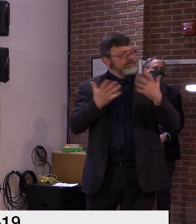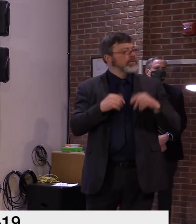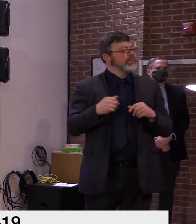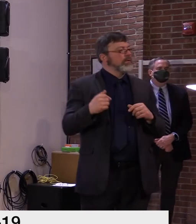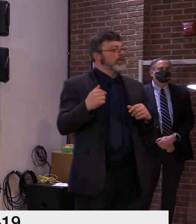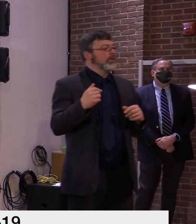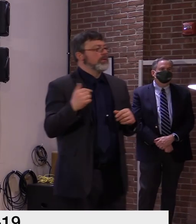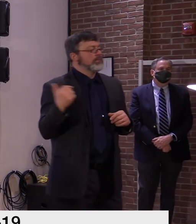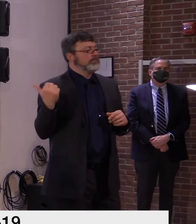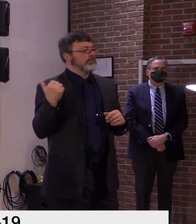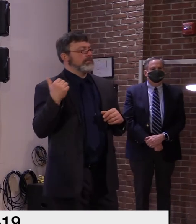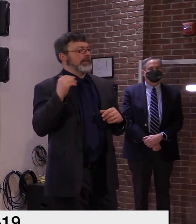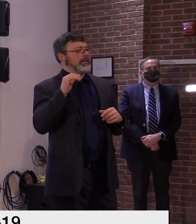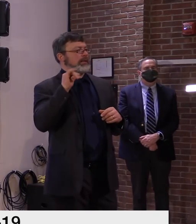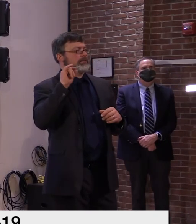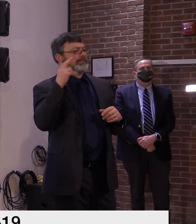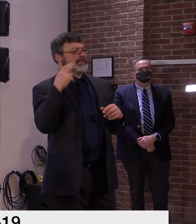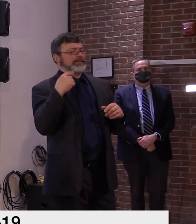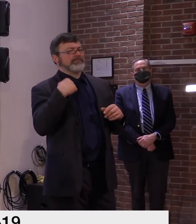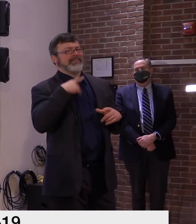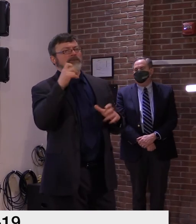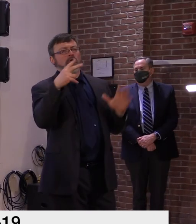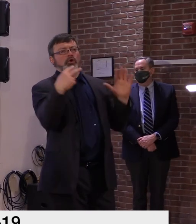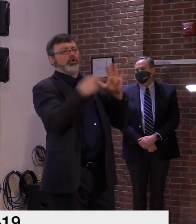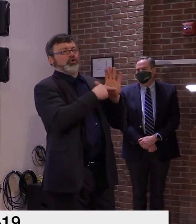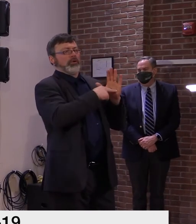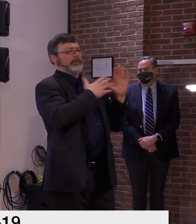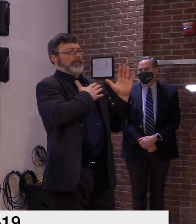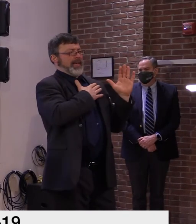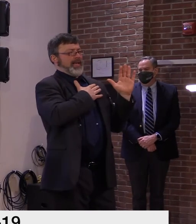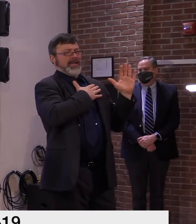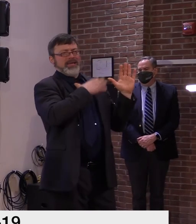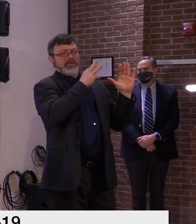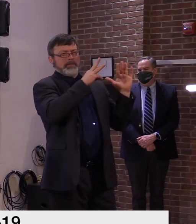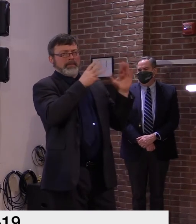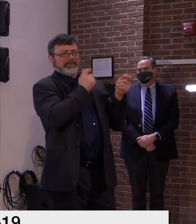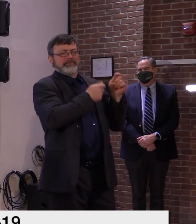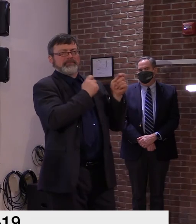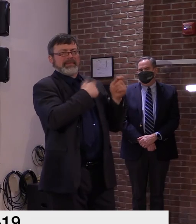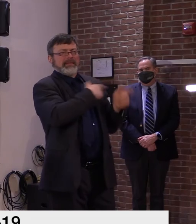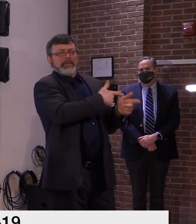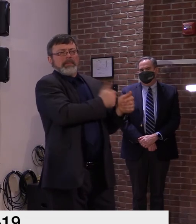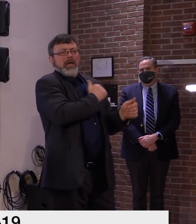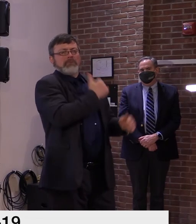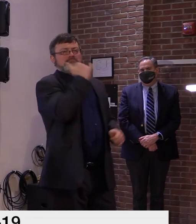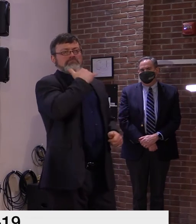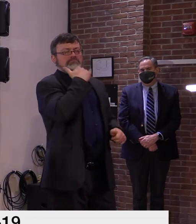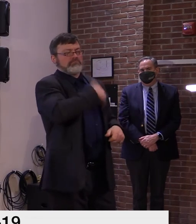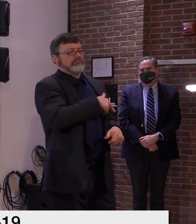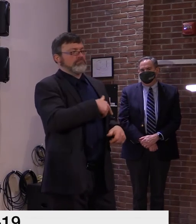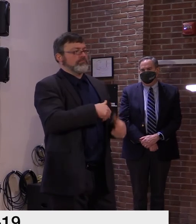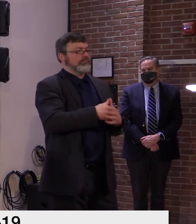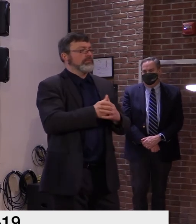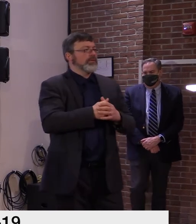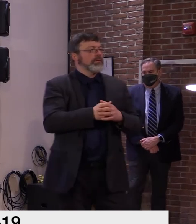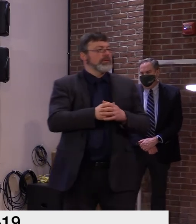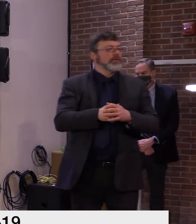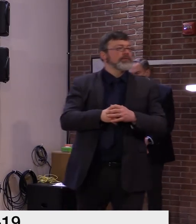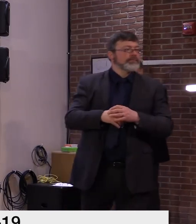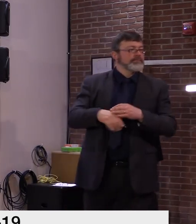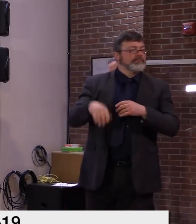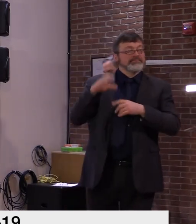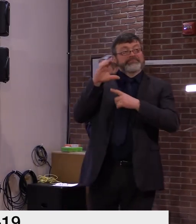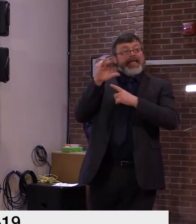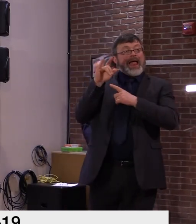I'll get back to you on that. Okay. And then, if I may, one quick follow-up for Secretary French.